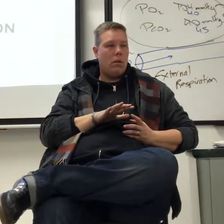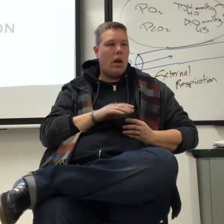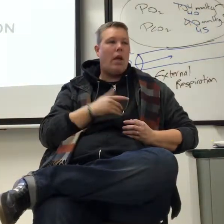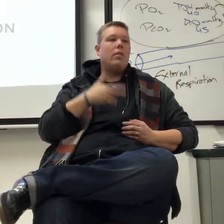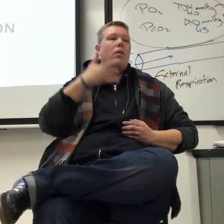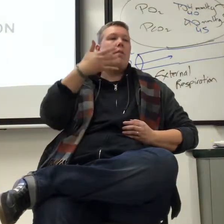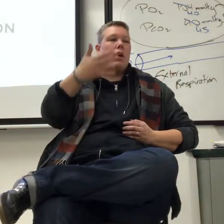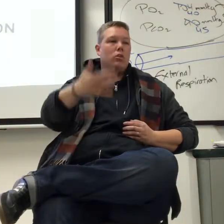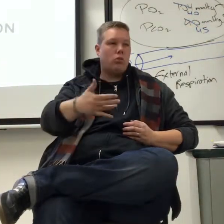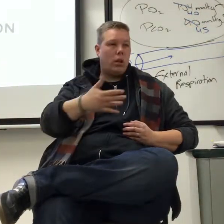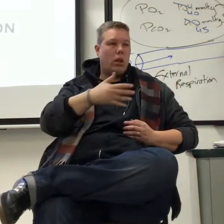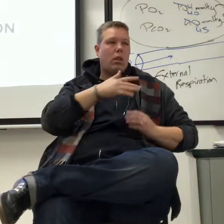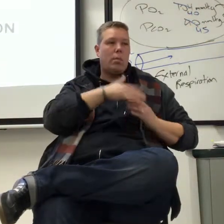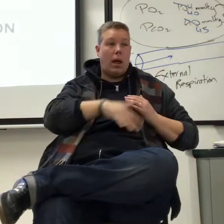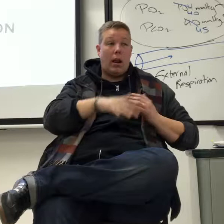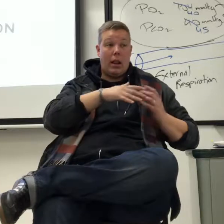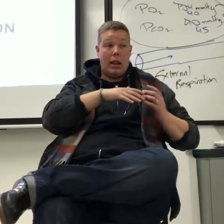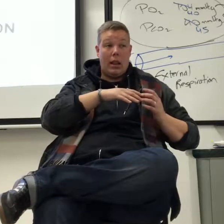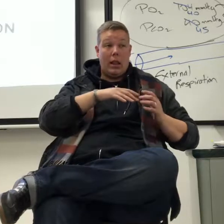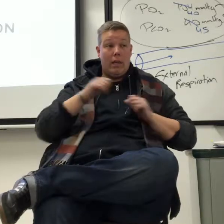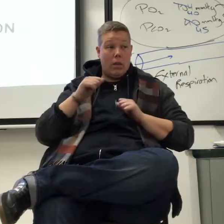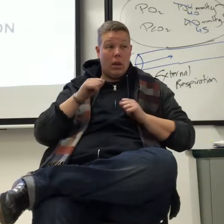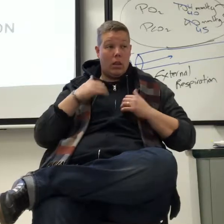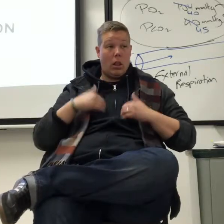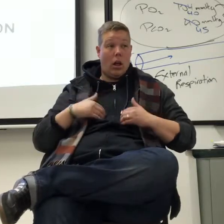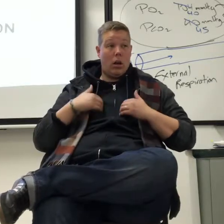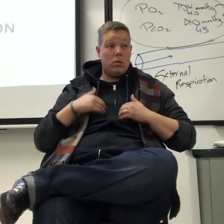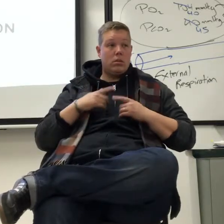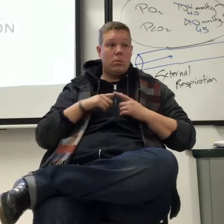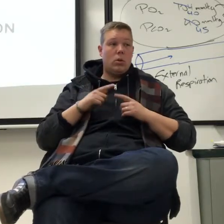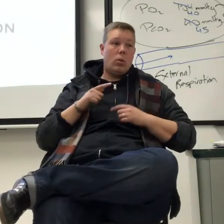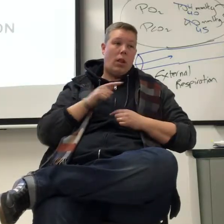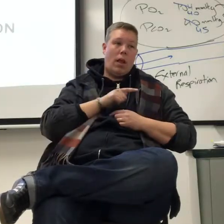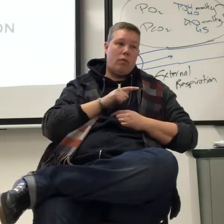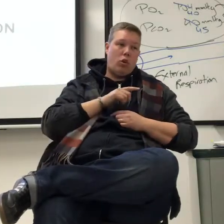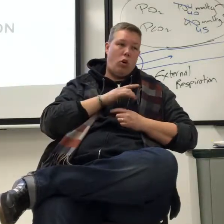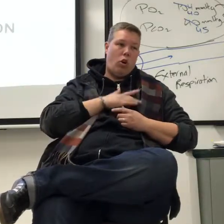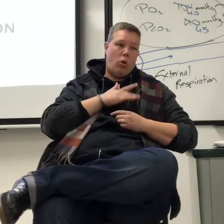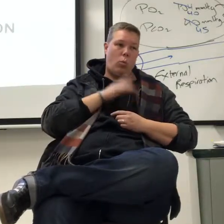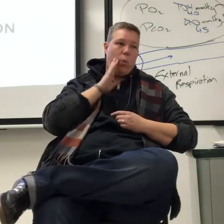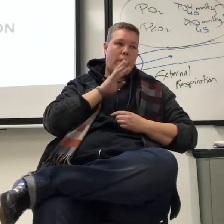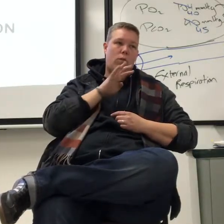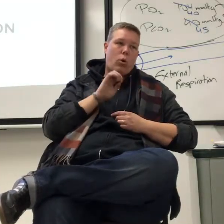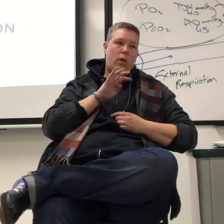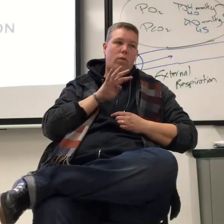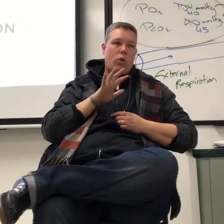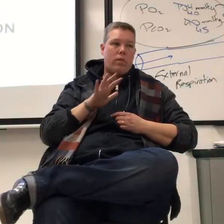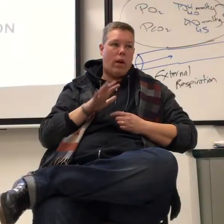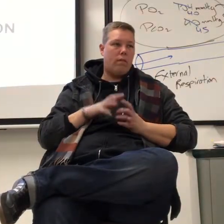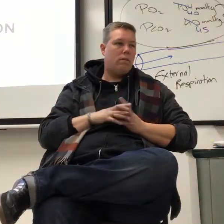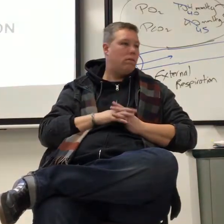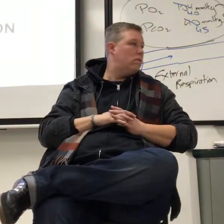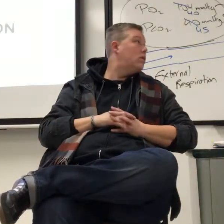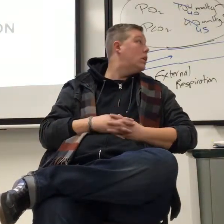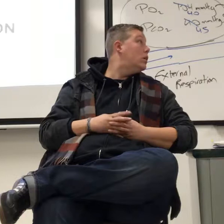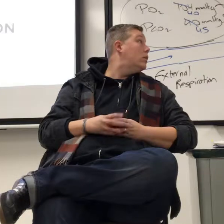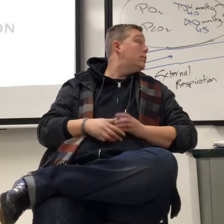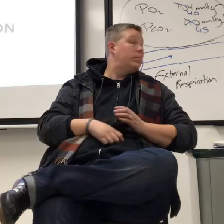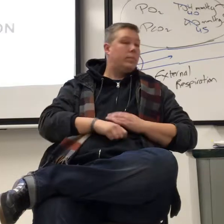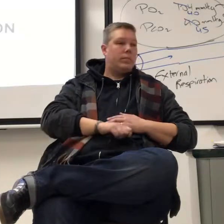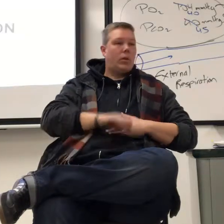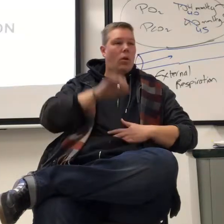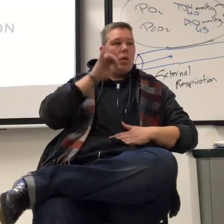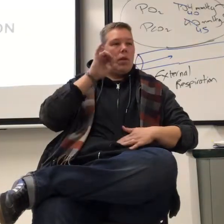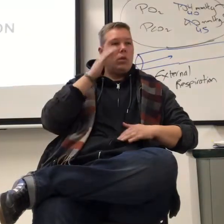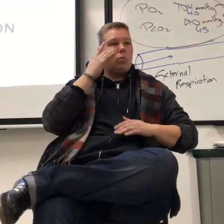eventually, the blood leaving the lungs, coming back to the left heart, will be 40-45. Okay, so that's why